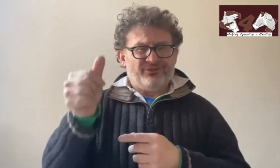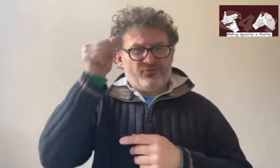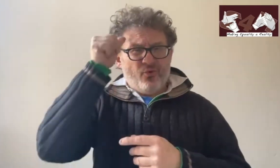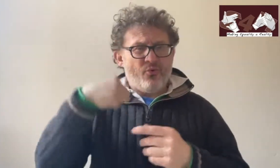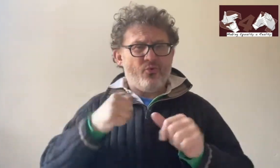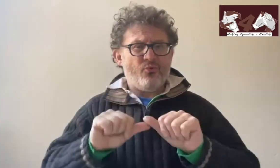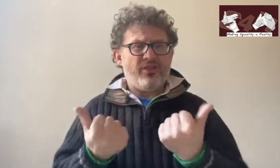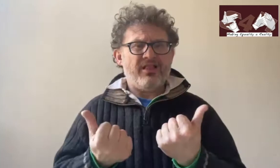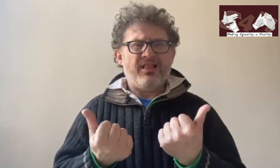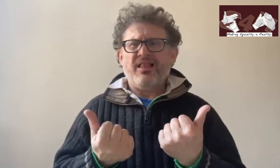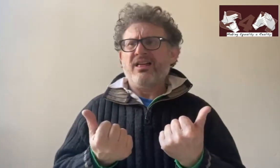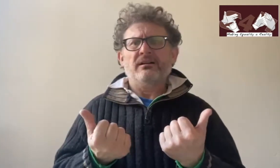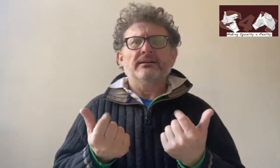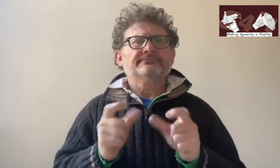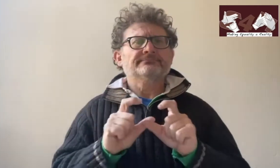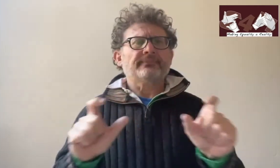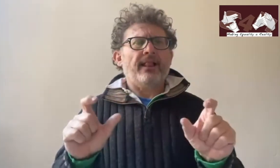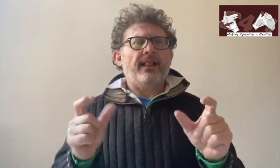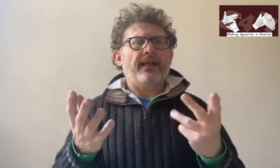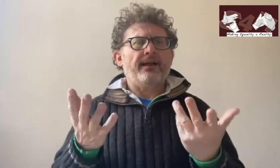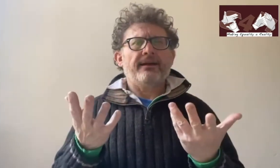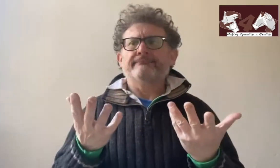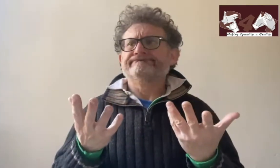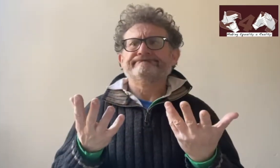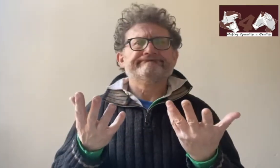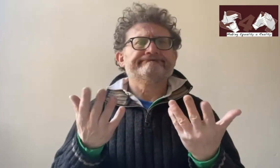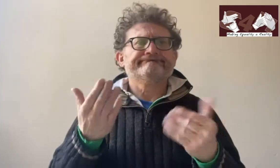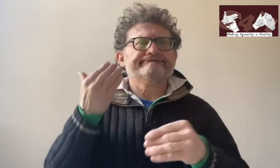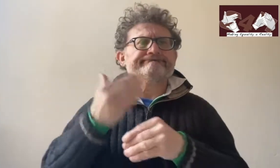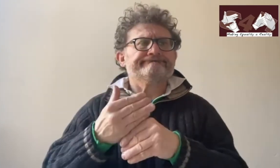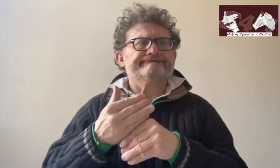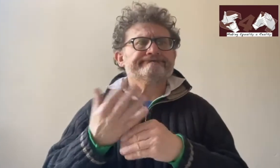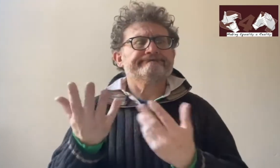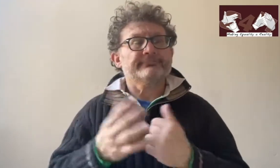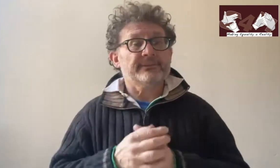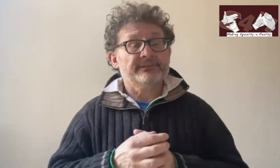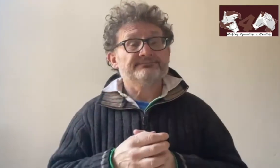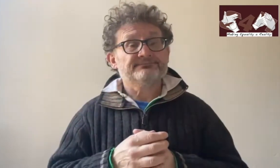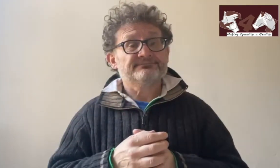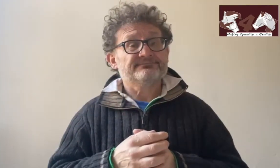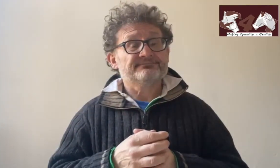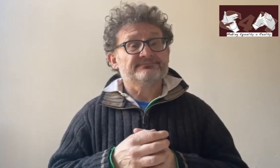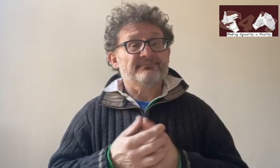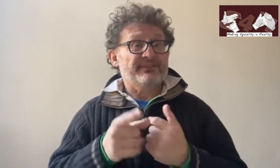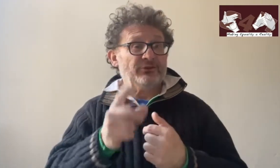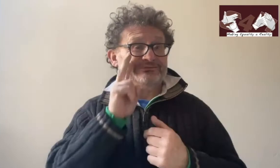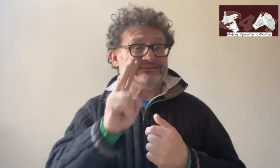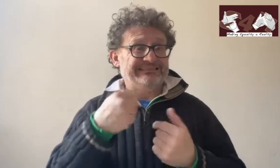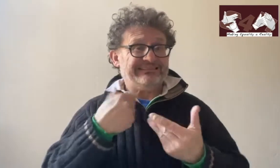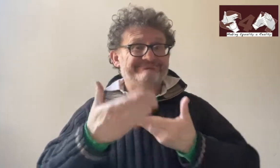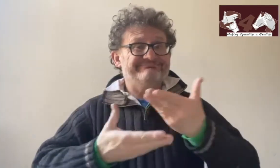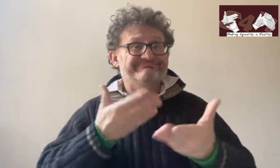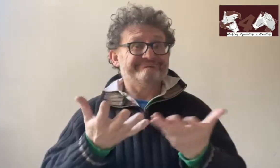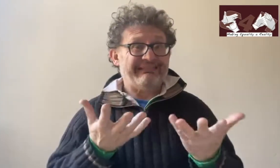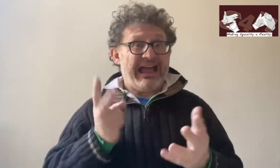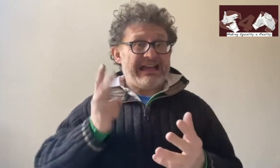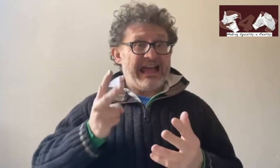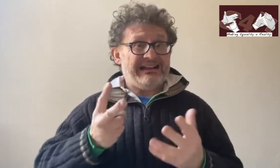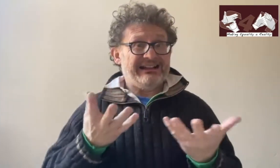Especially for me, like I said, I've been there regularly. They know me well, but I still encounter those barriers. And so you can see from